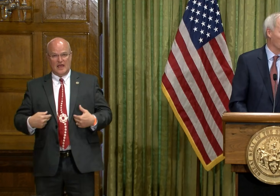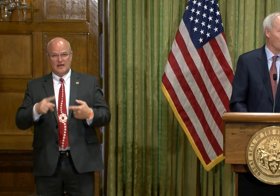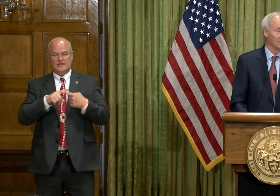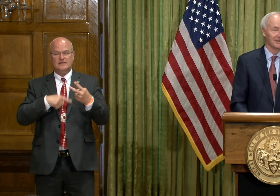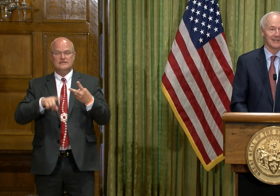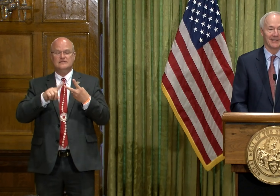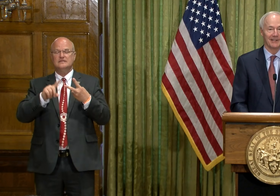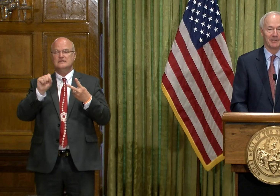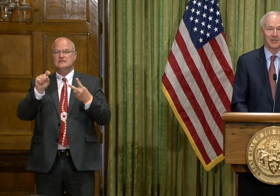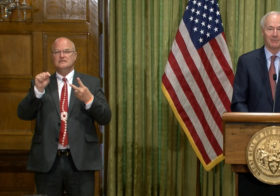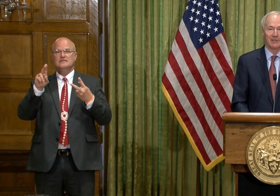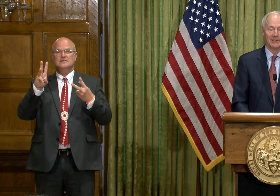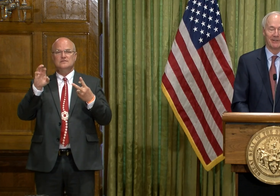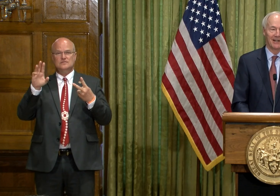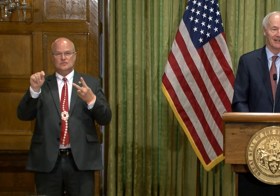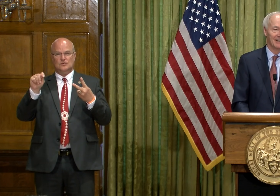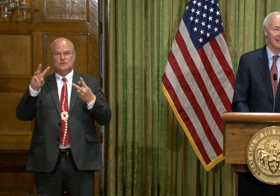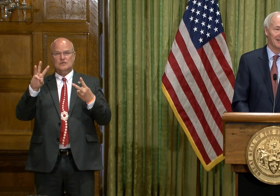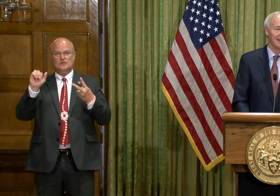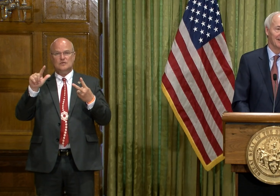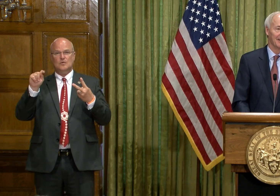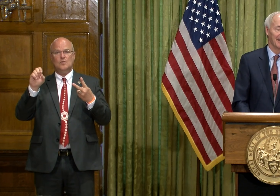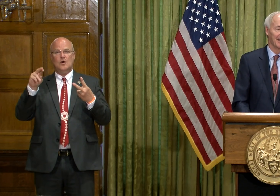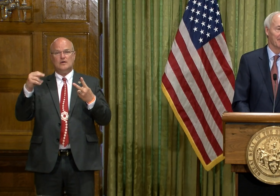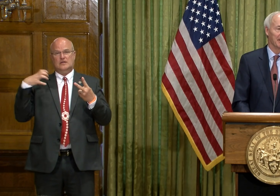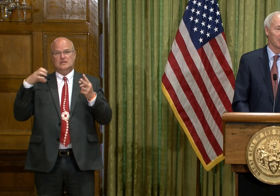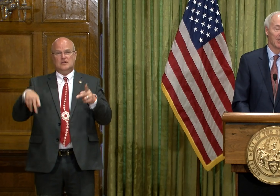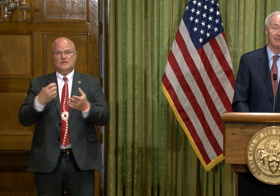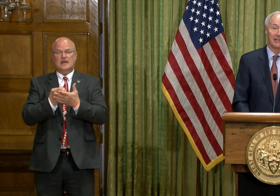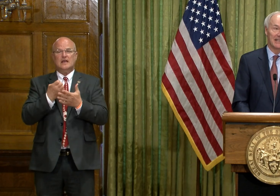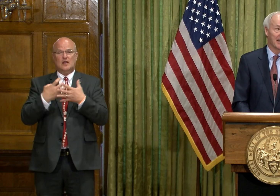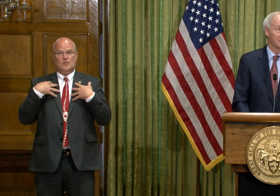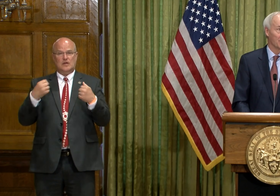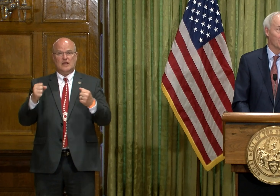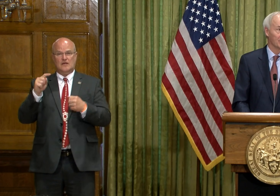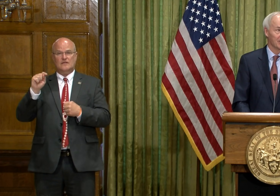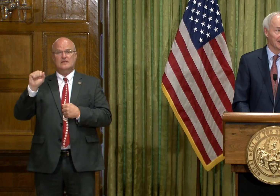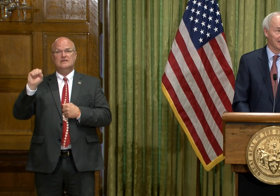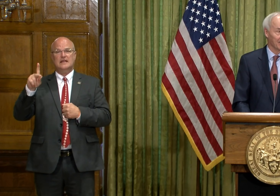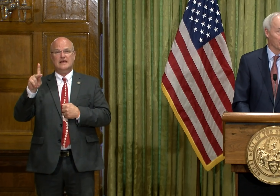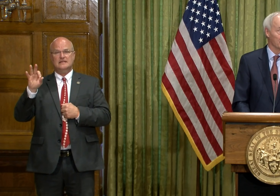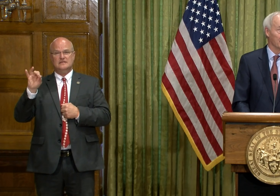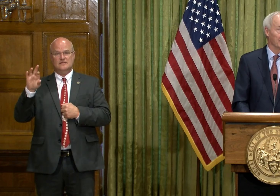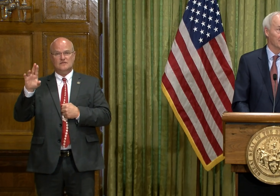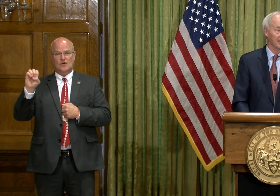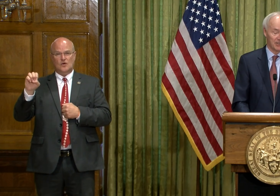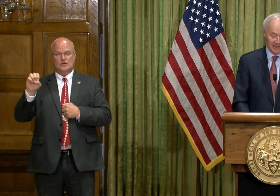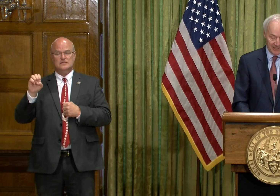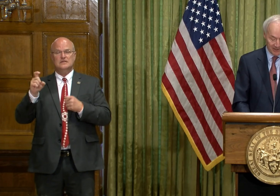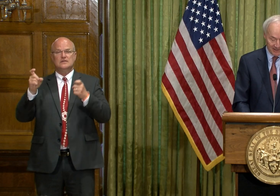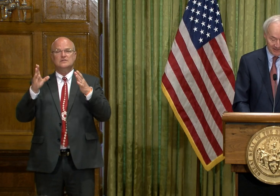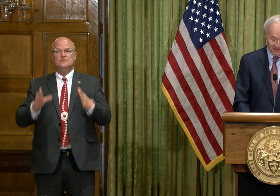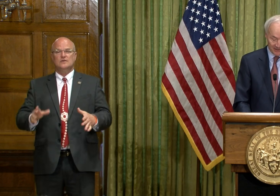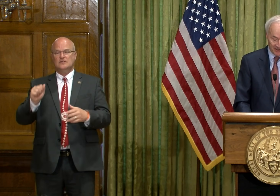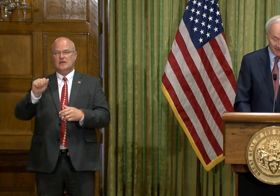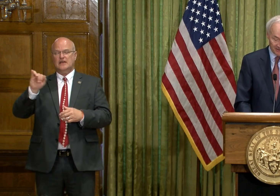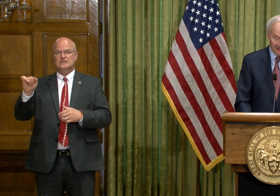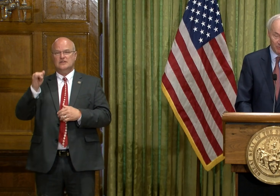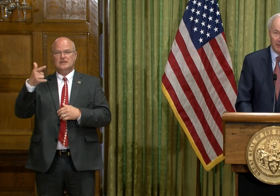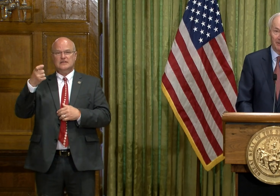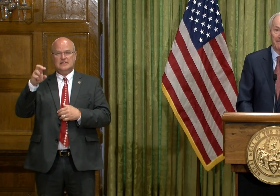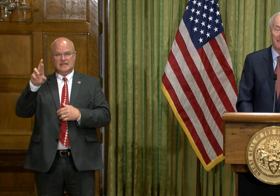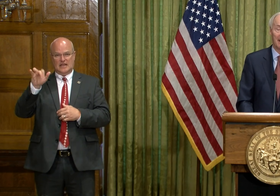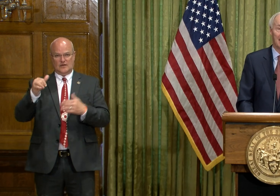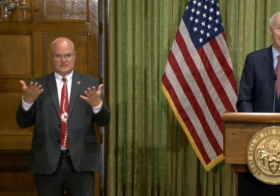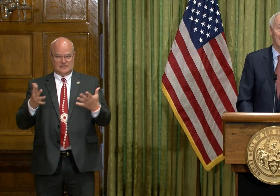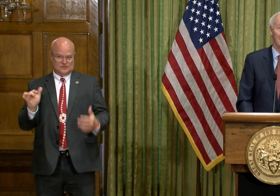have Stuart Walton, the chairman of our Economic Recovery Task Force. Of course, Director A.J. Gary is here